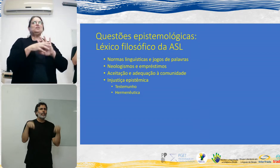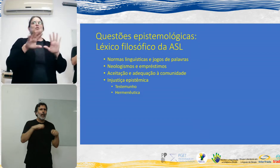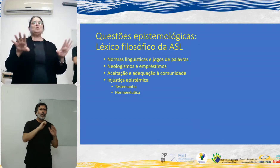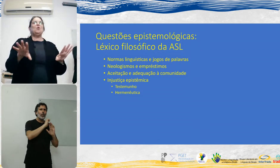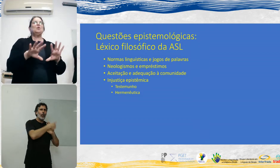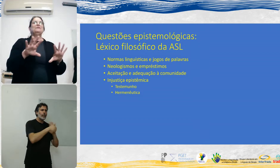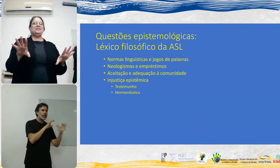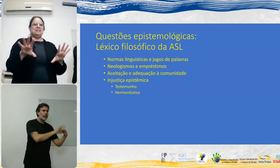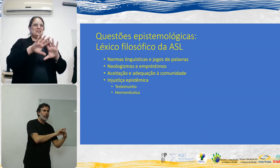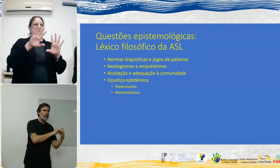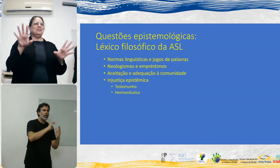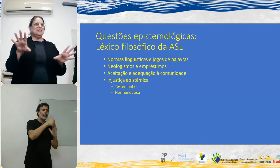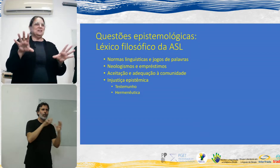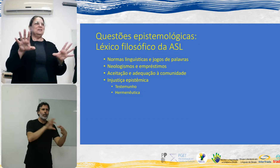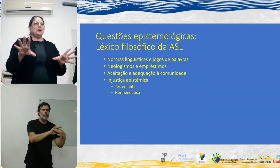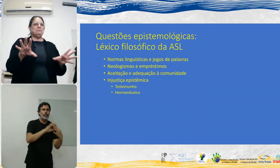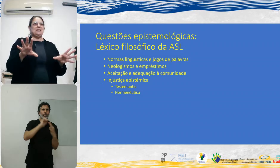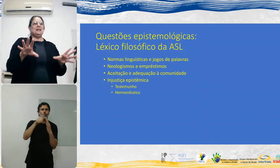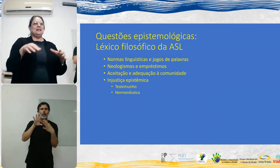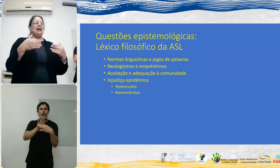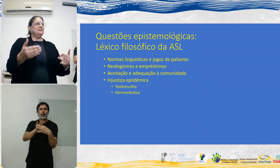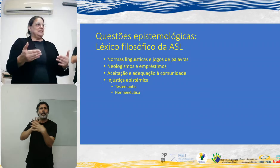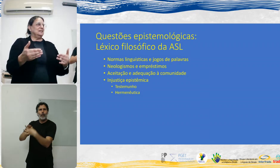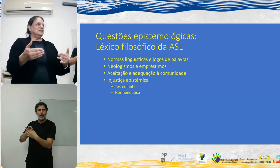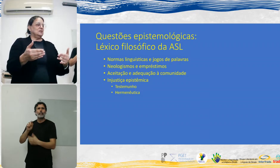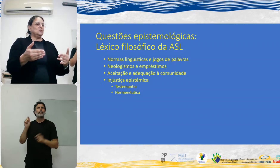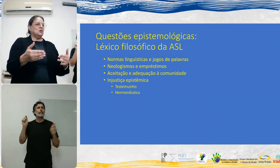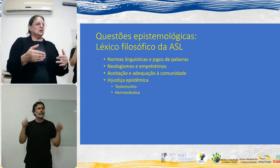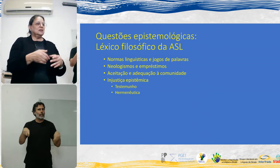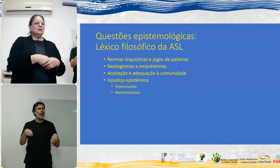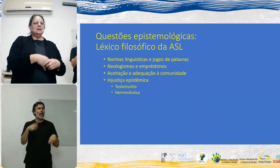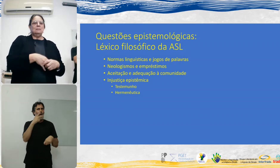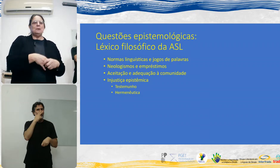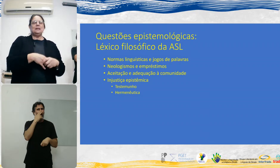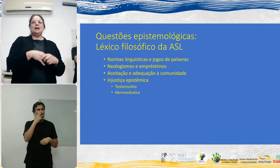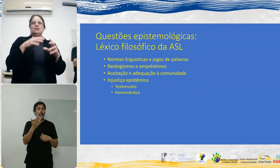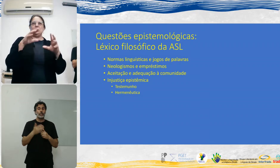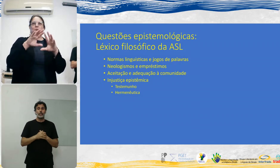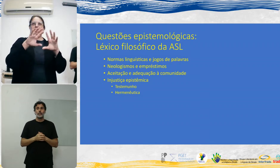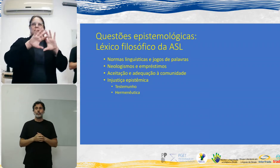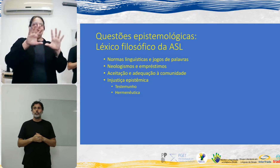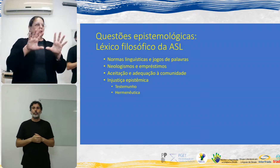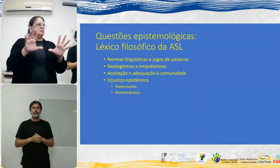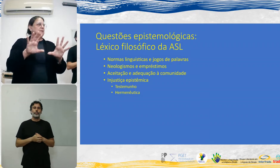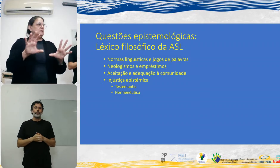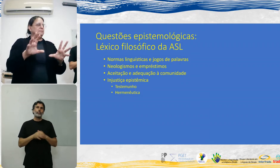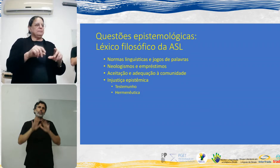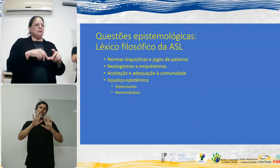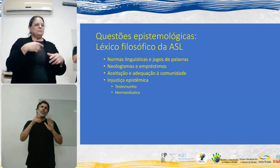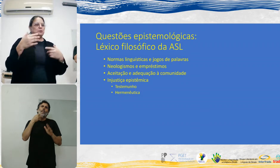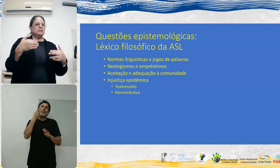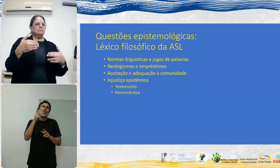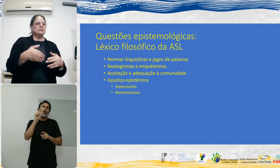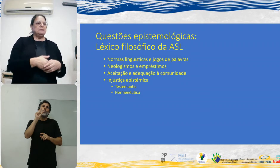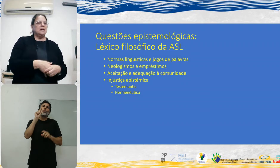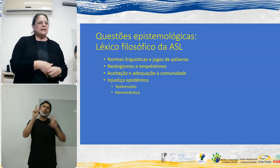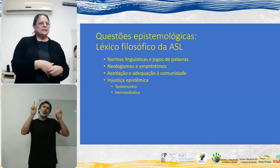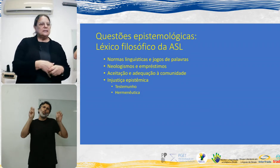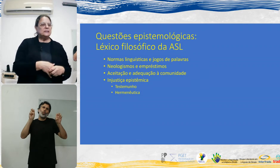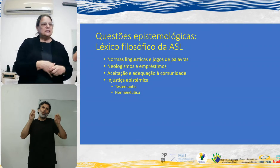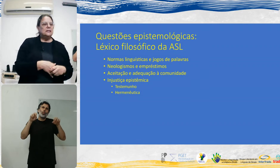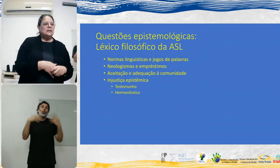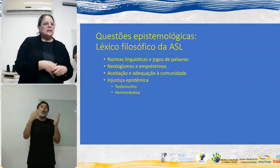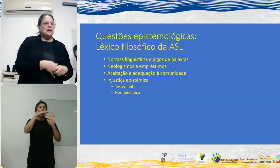happy to show all of this on the website at the end of the talk. But I just wanted to talk a little bit about the principles